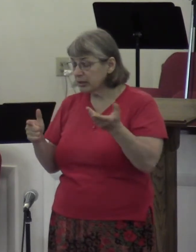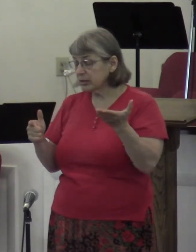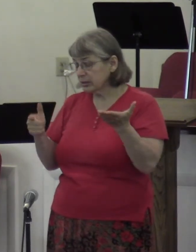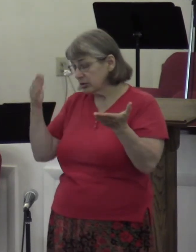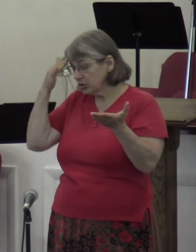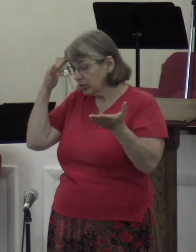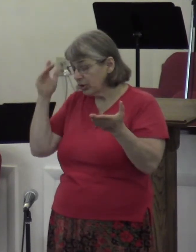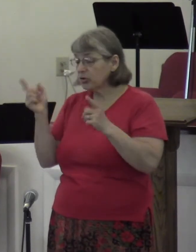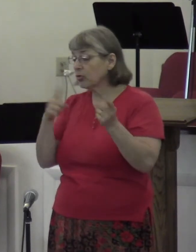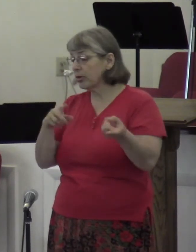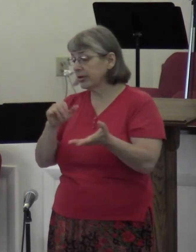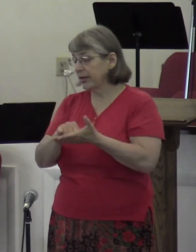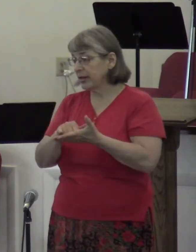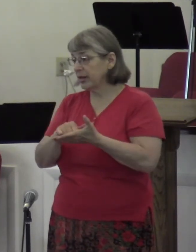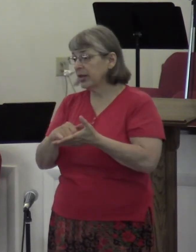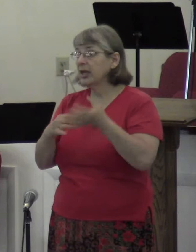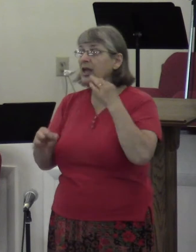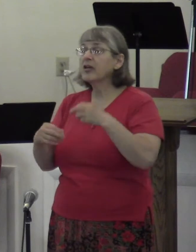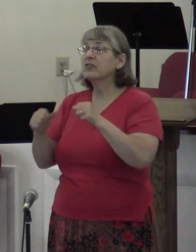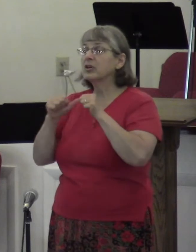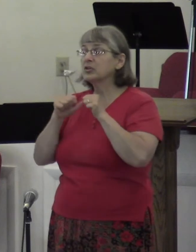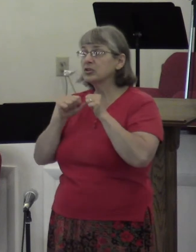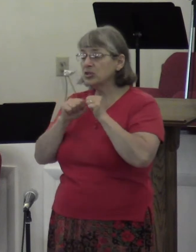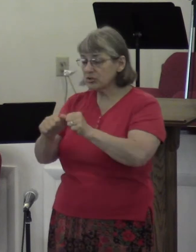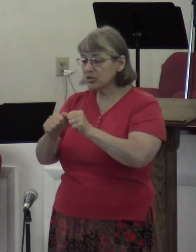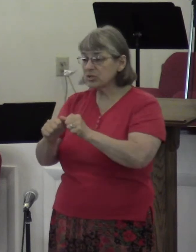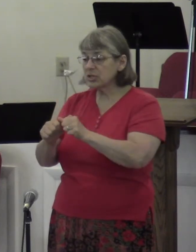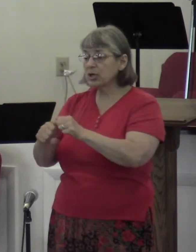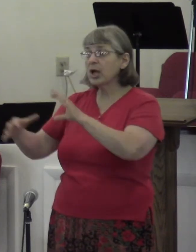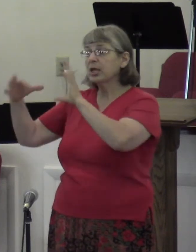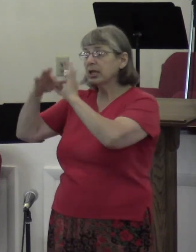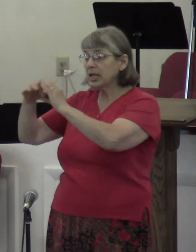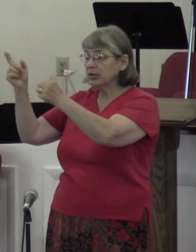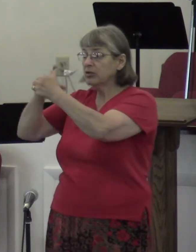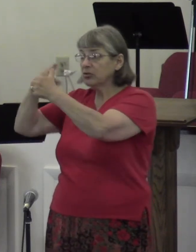You see, because if you are still of Adam's race,